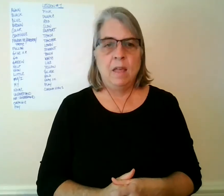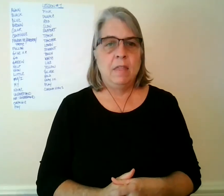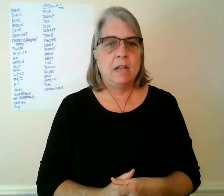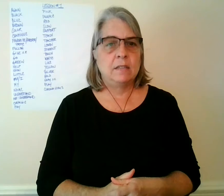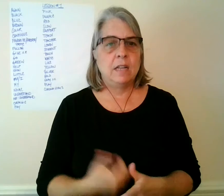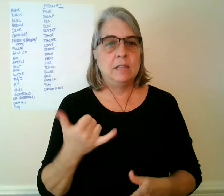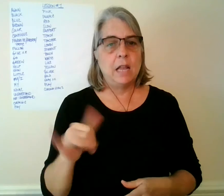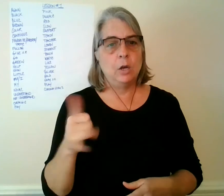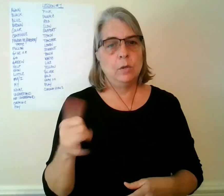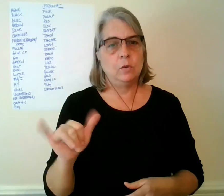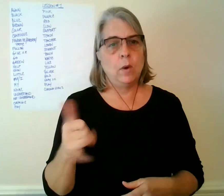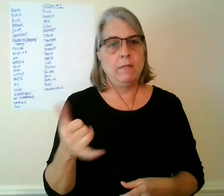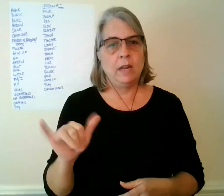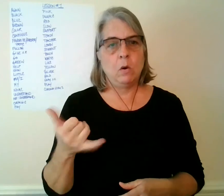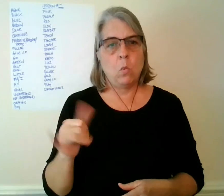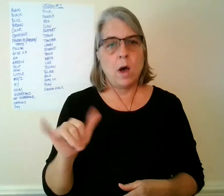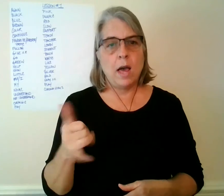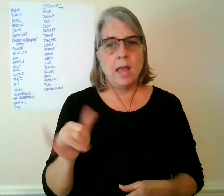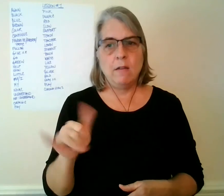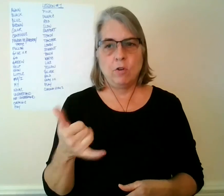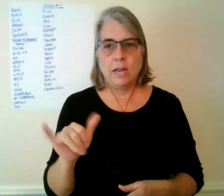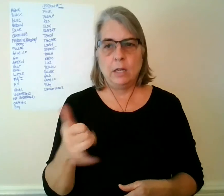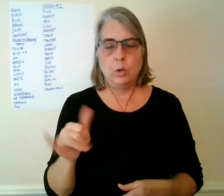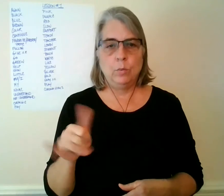The next sign is yellow. It's a waving Y for yellow.